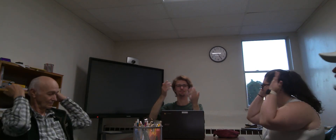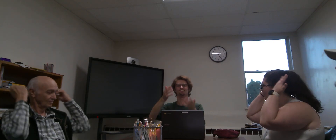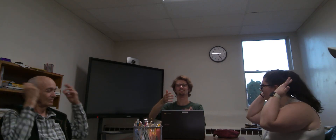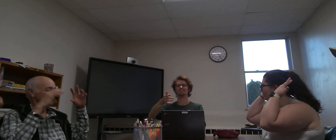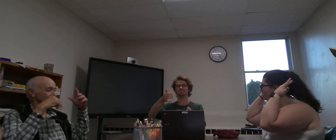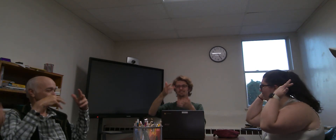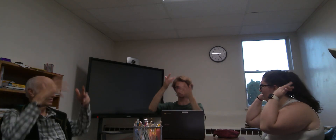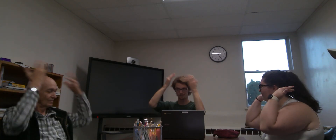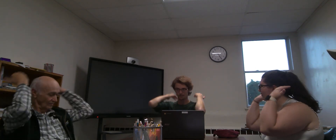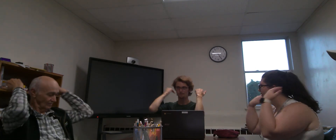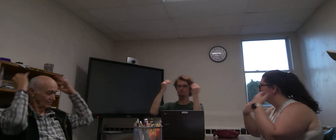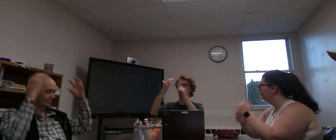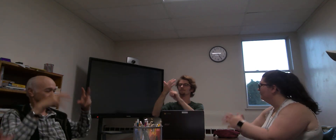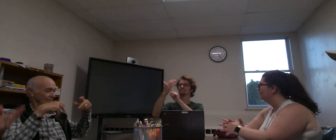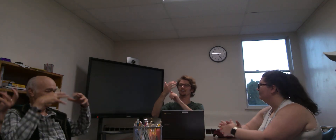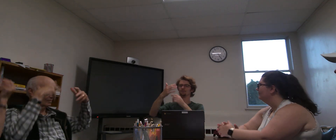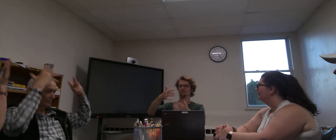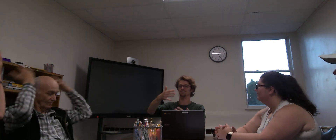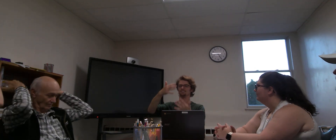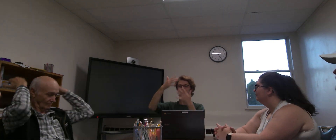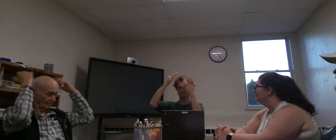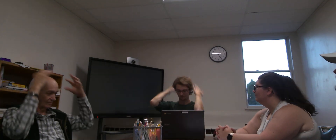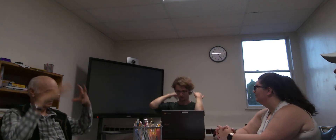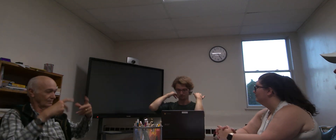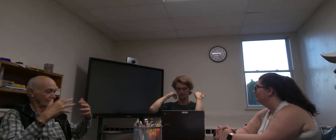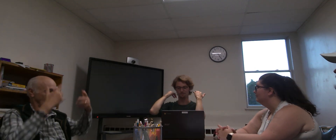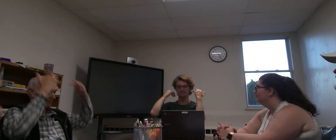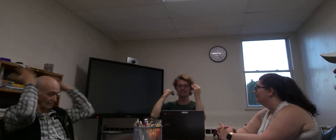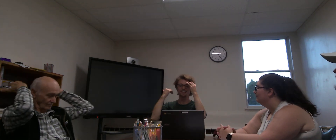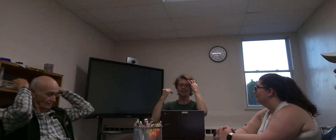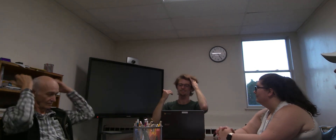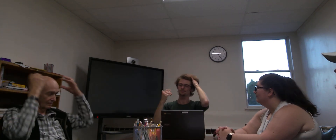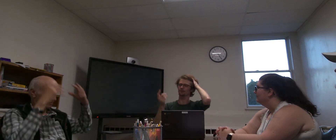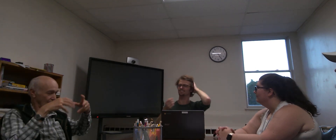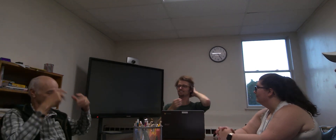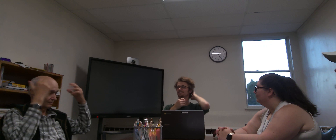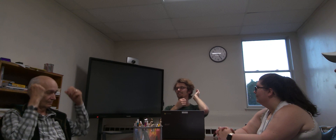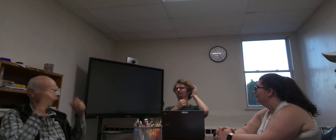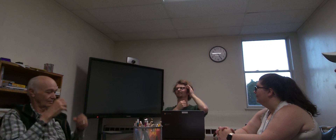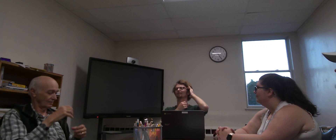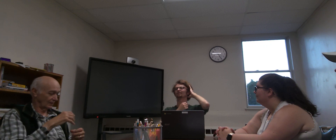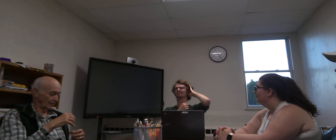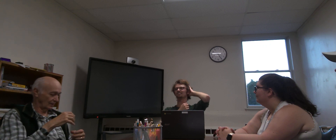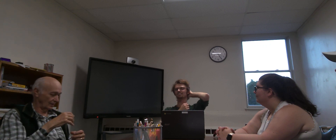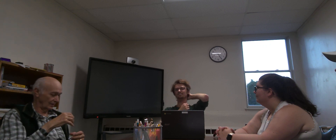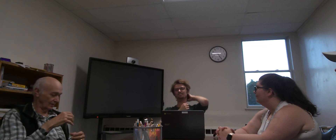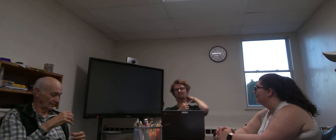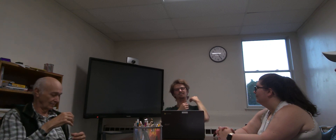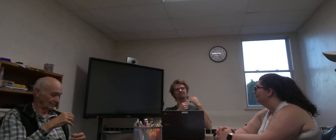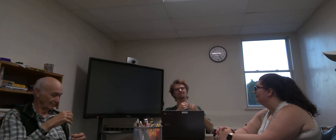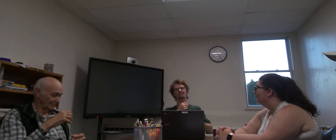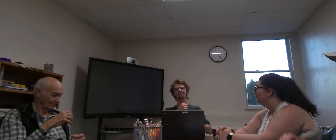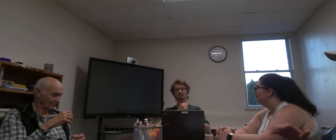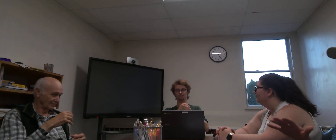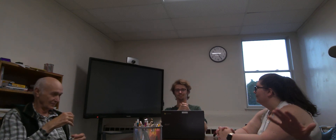twiddling fingers, palms downwards, overwhelmed, and stressed. If anyone remembers. That was. Did you have